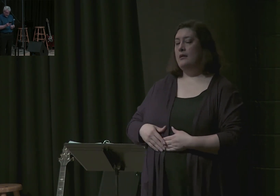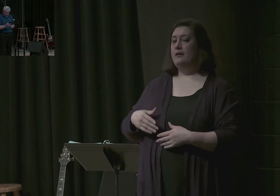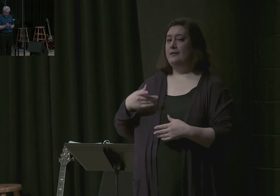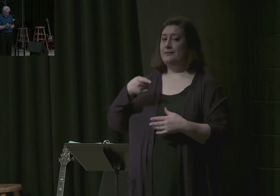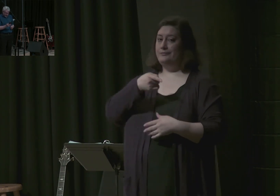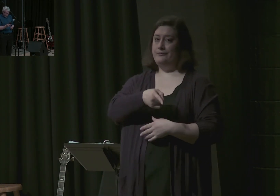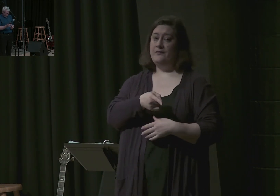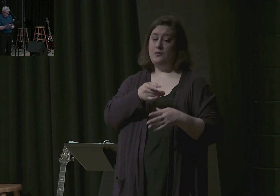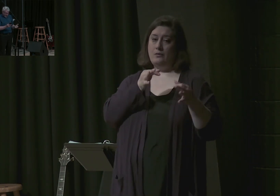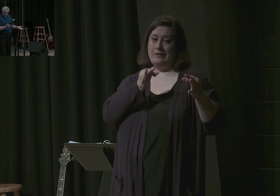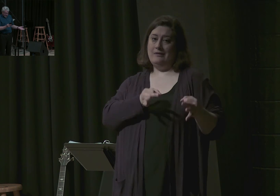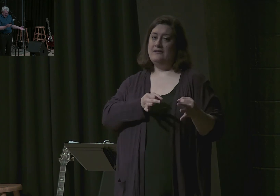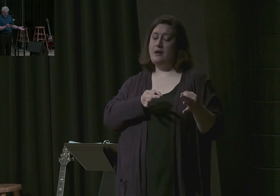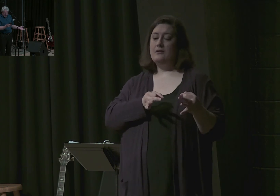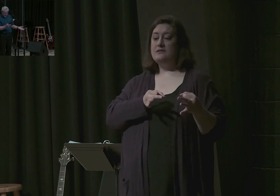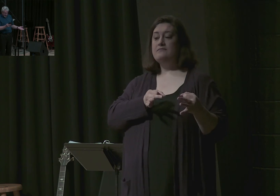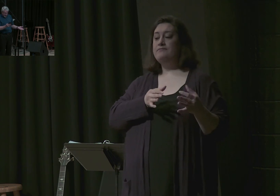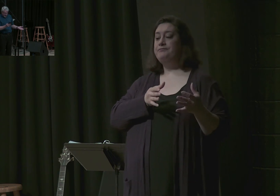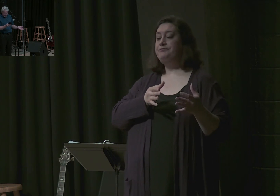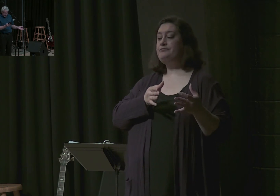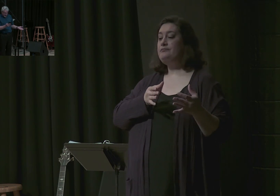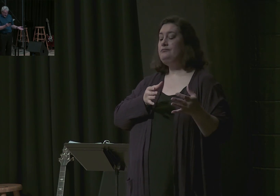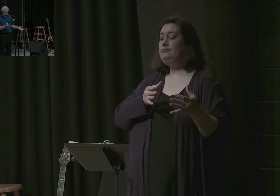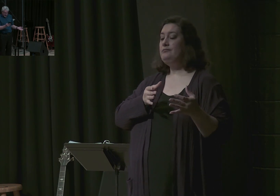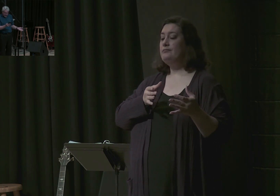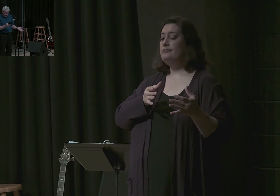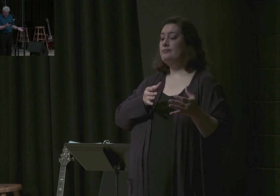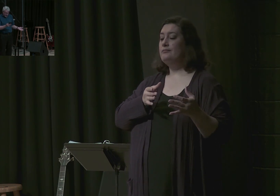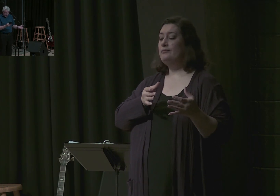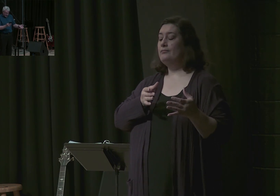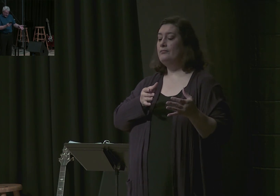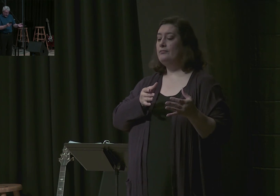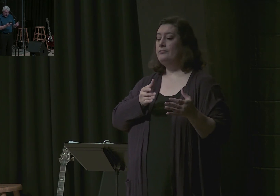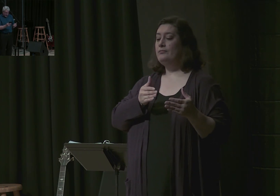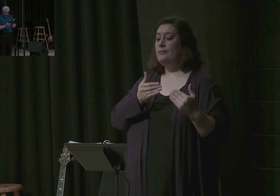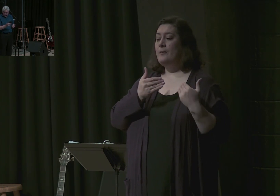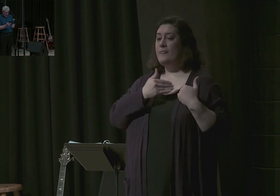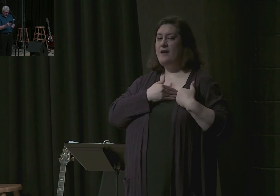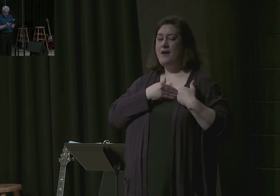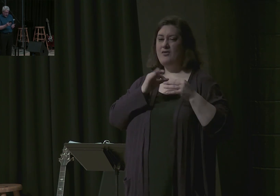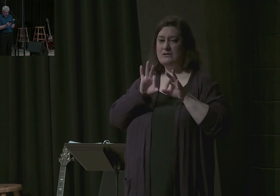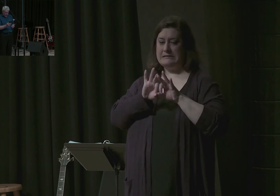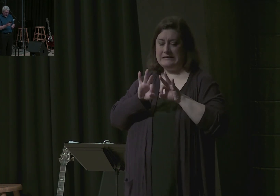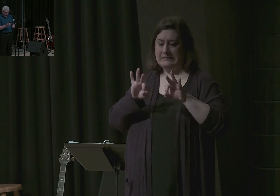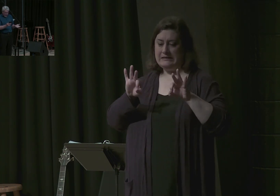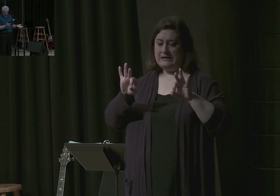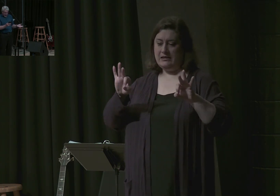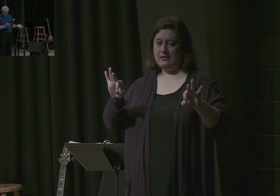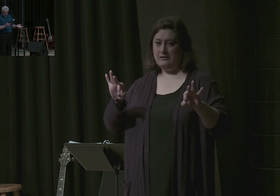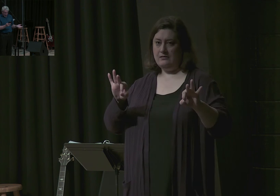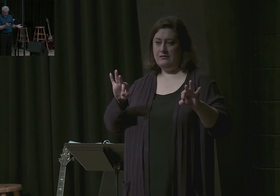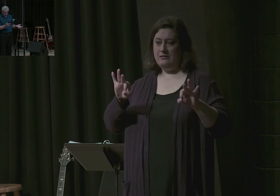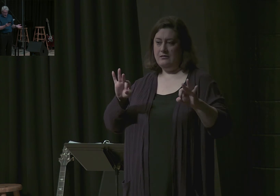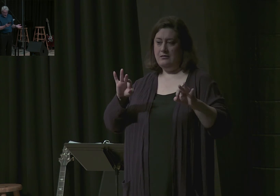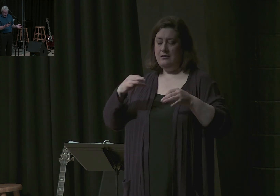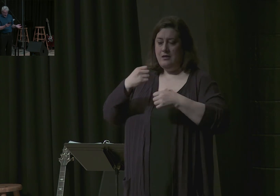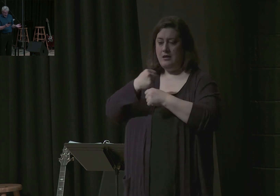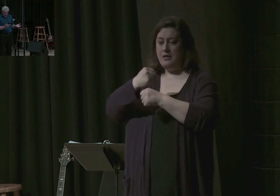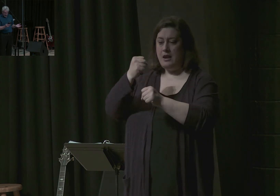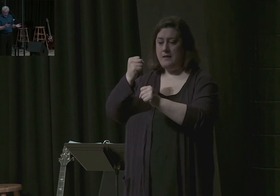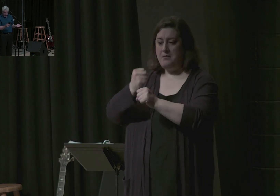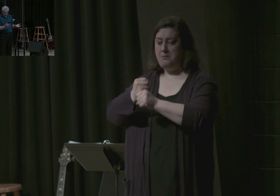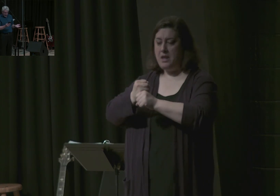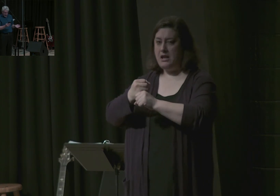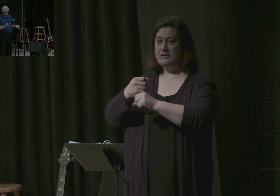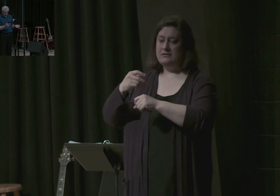white of the sticks, he set the sticks that he had peeled in front of the flocks in the troughs, that is, the watering places